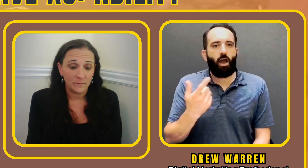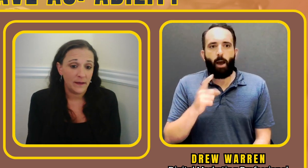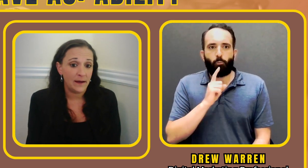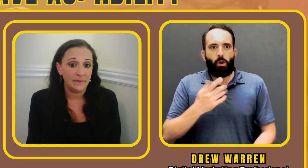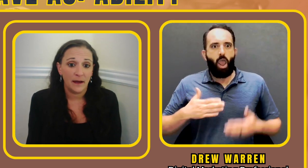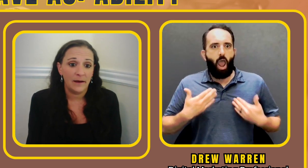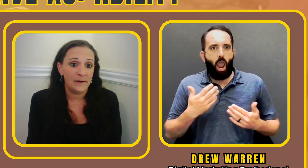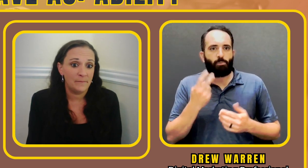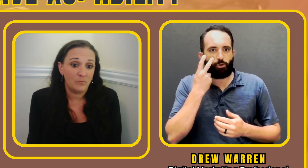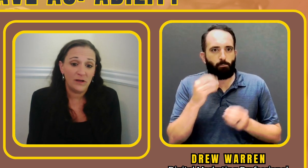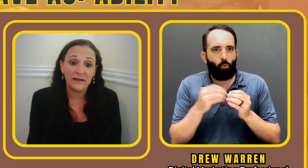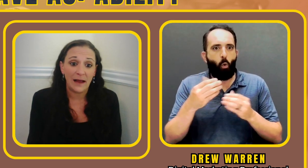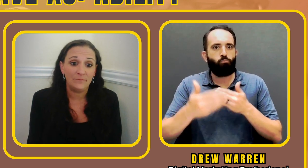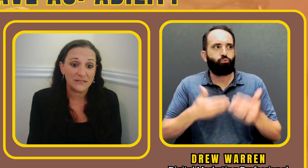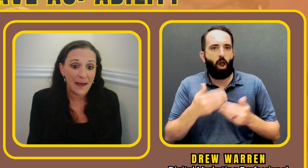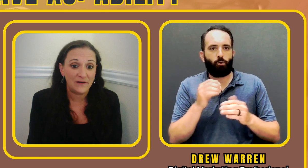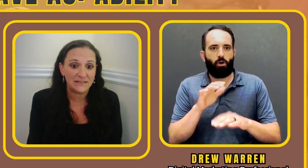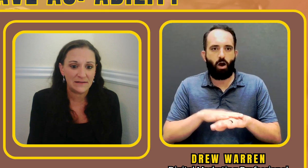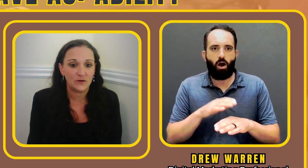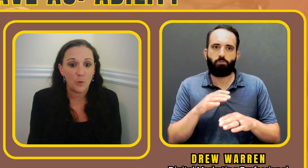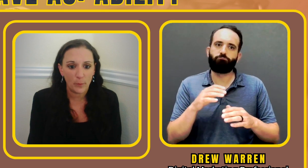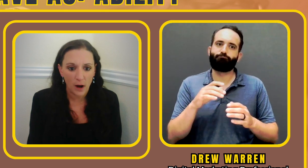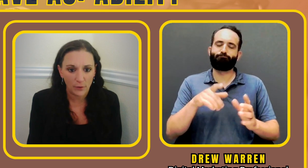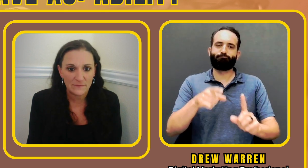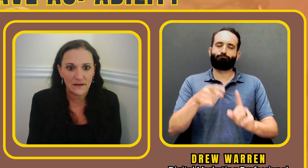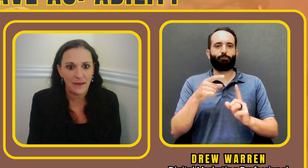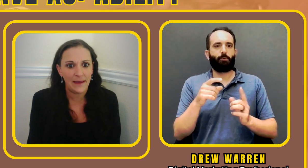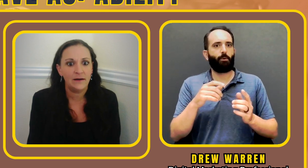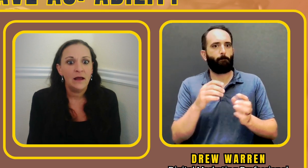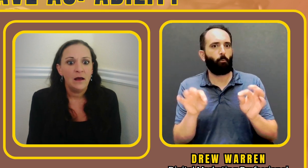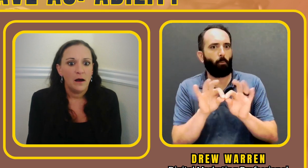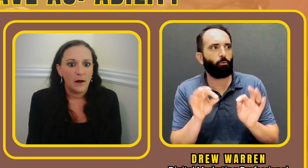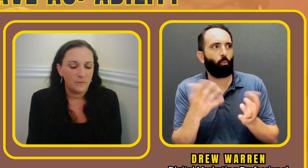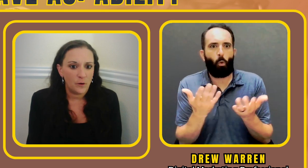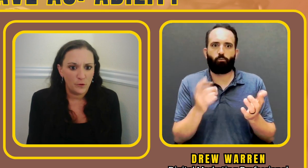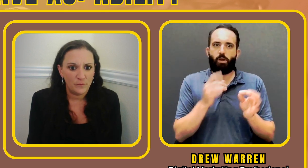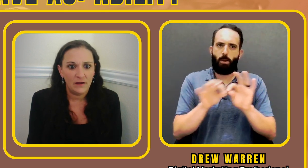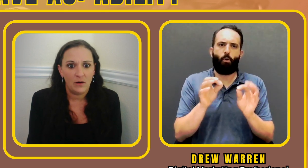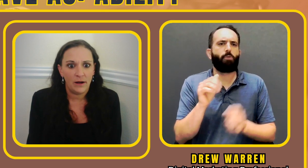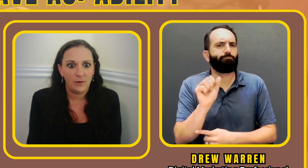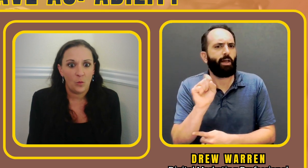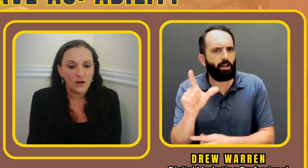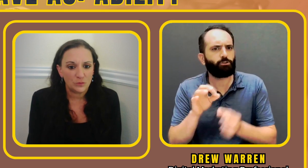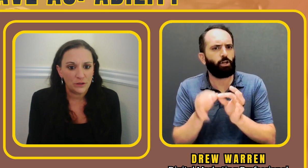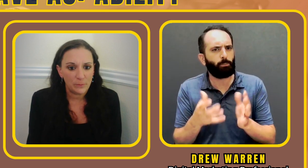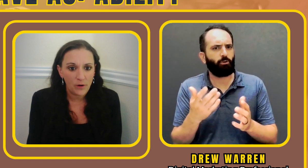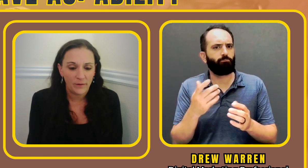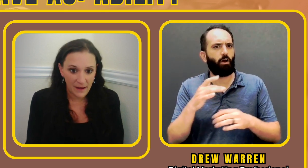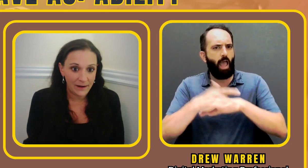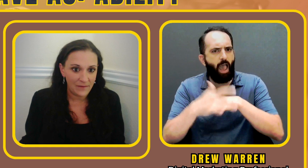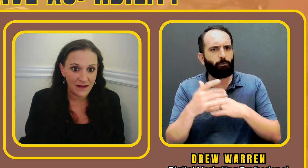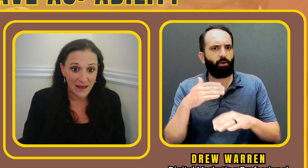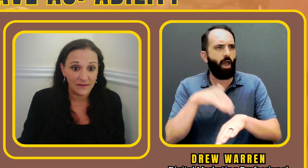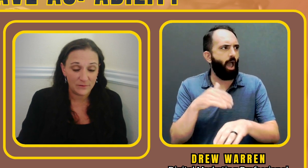Sure. Yeah. Really, I'm just happy to see that there's more progress being made and forward movement on what's really